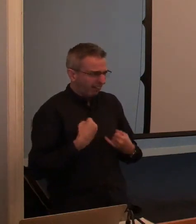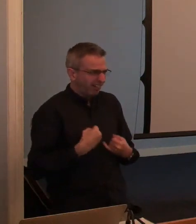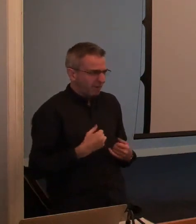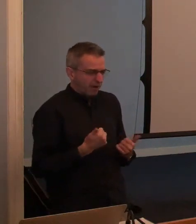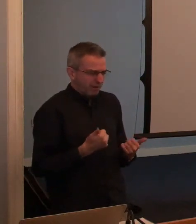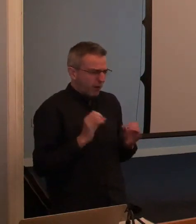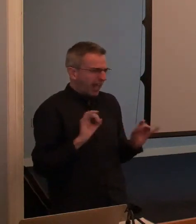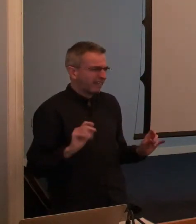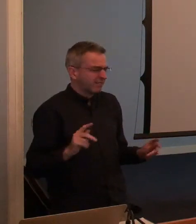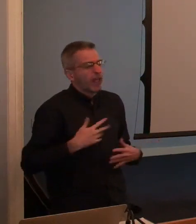to liberal eugenics.